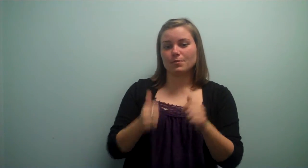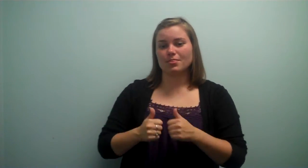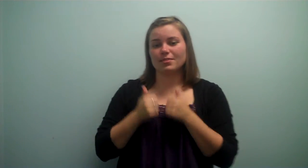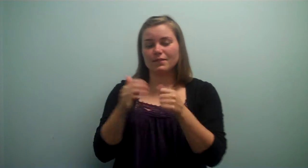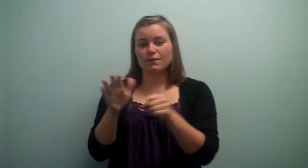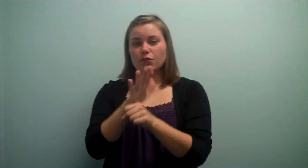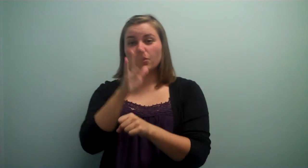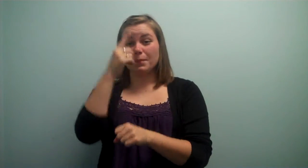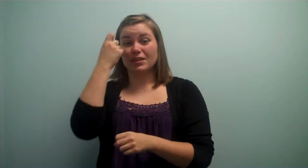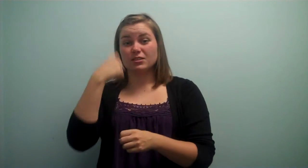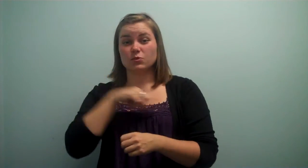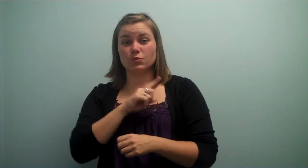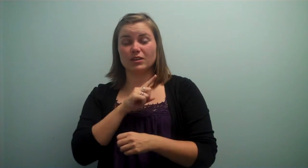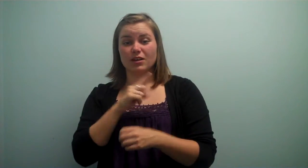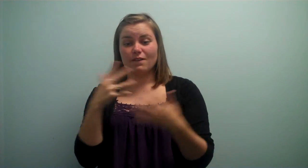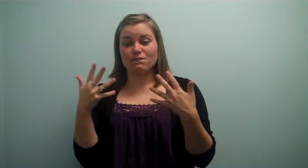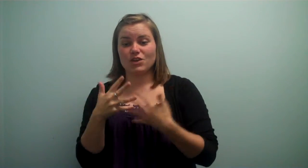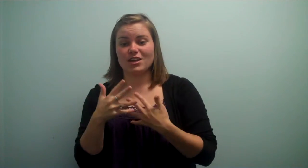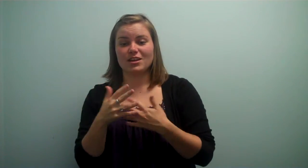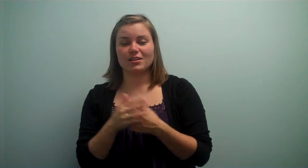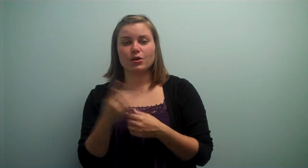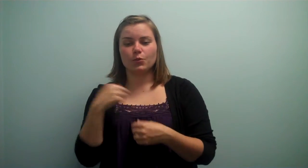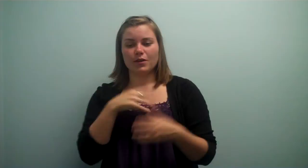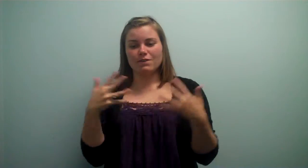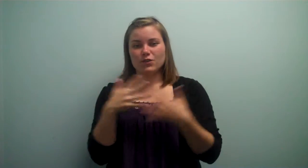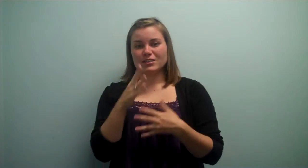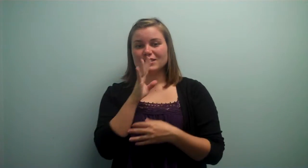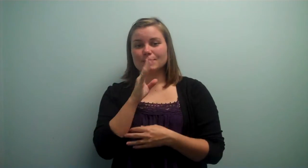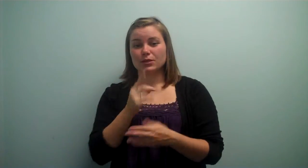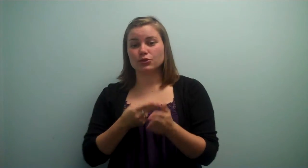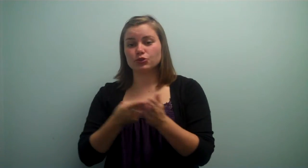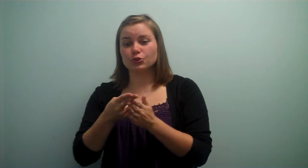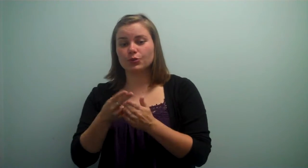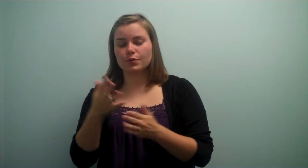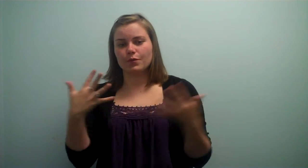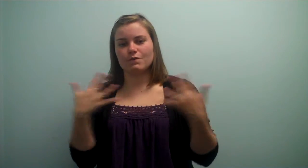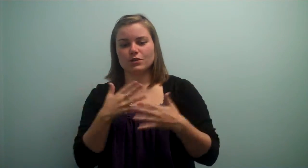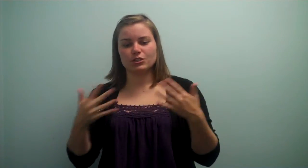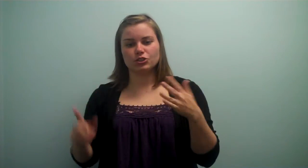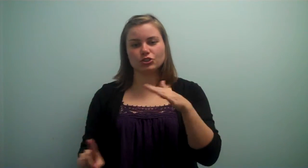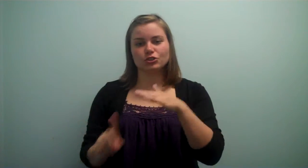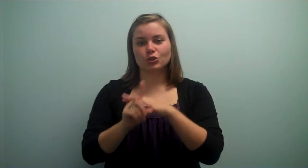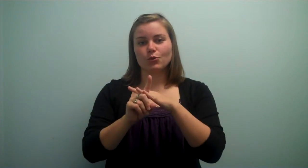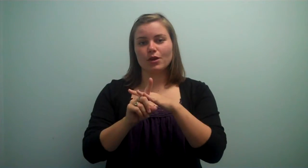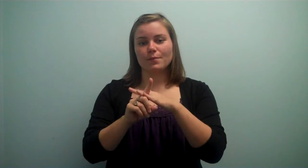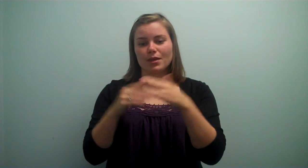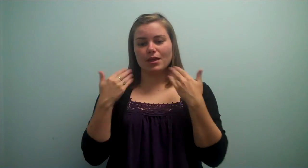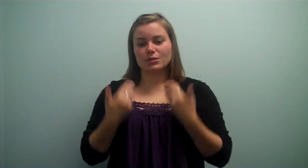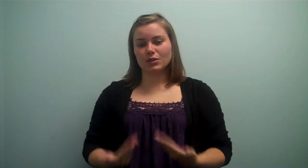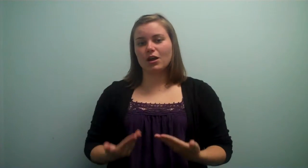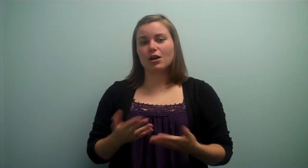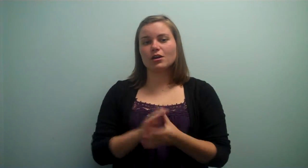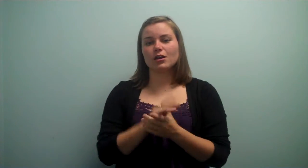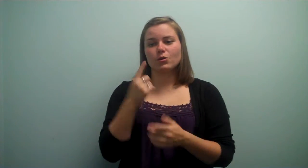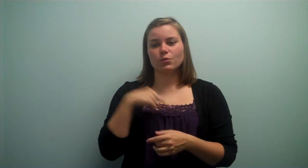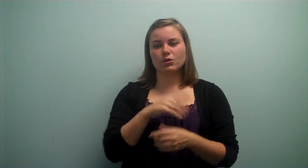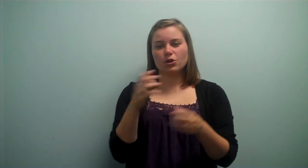afraid. We're afraid to speak our truth, we're afraid to show up in the world as we are, and we're holding back in some